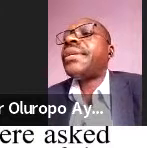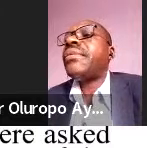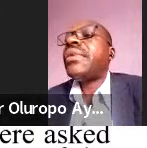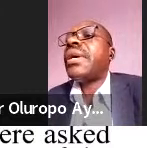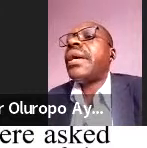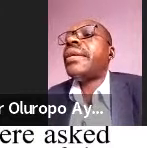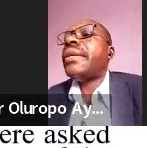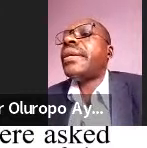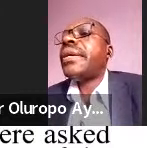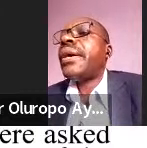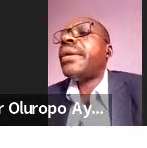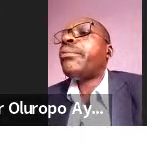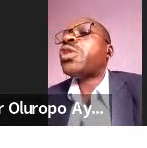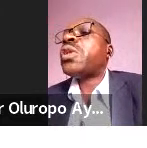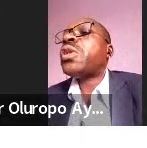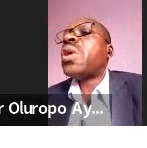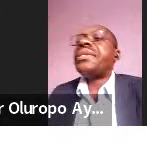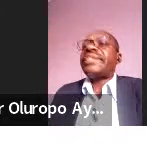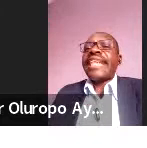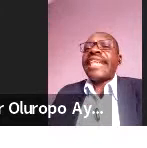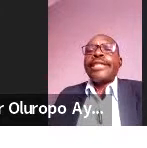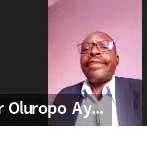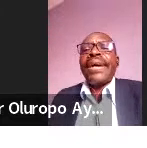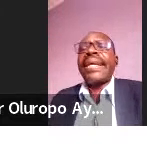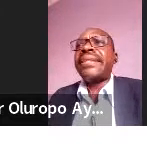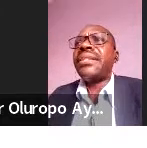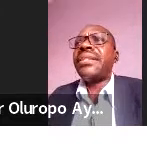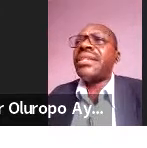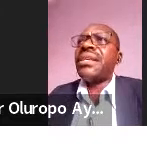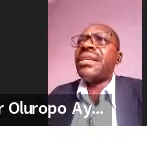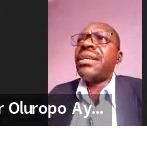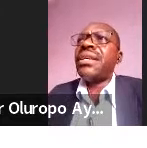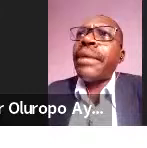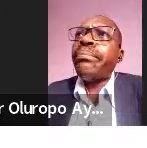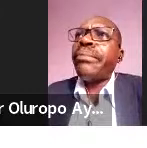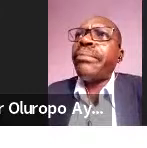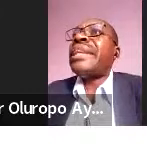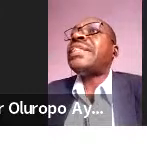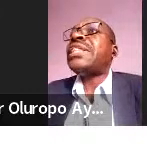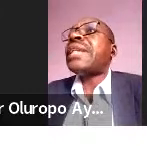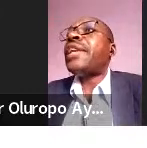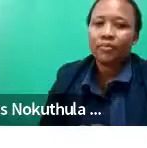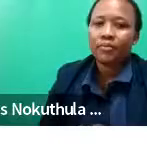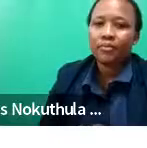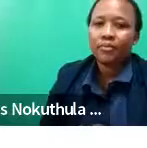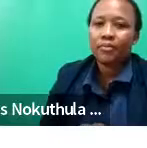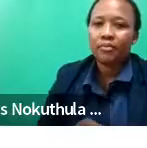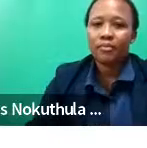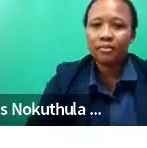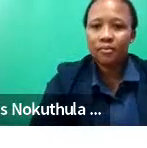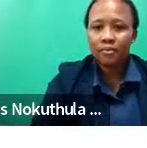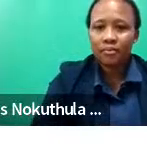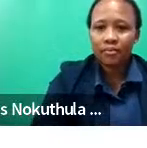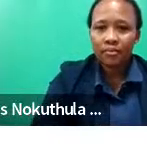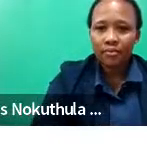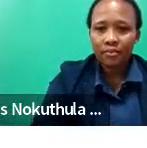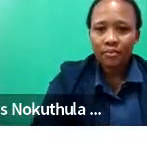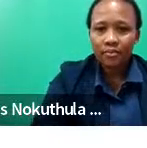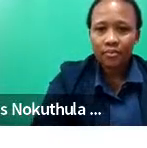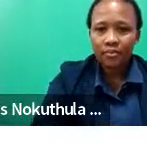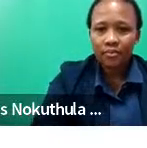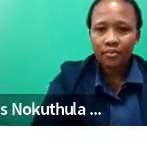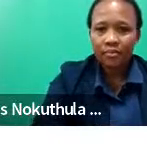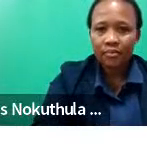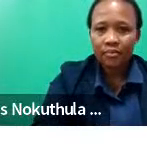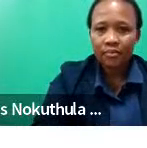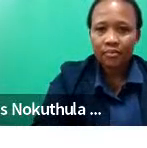Next. But despite the fact that some of them, a large percentage of them believe that there was